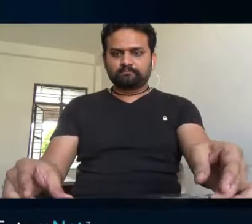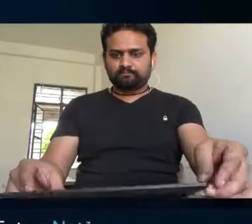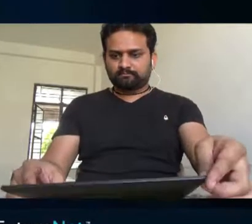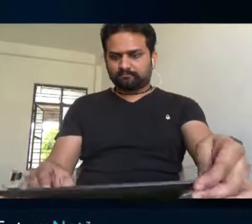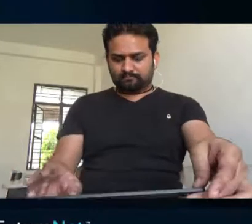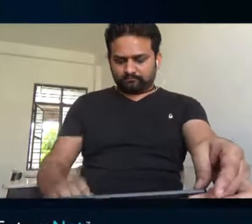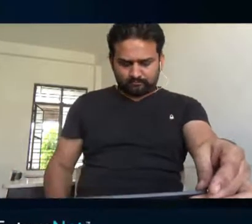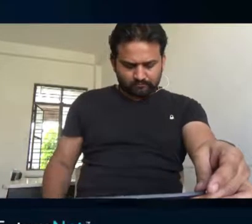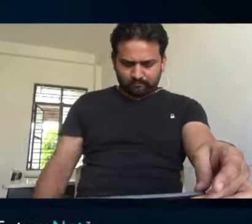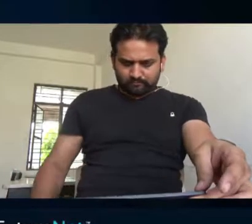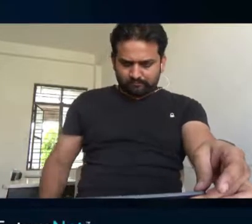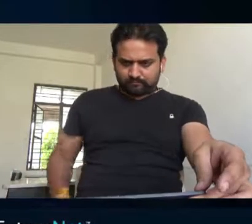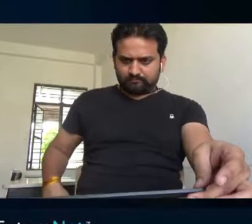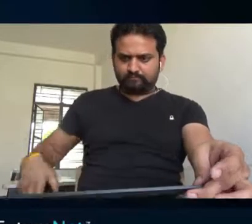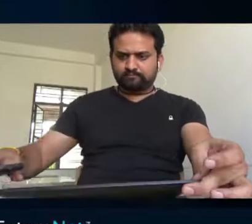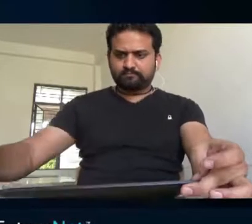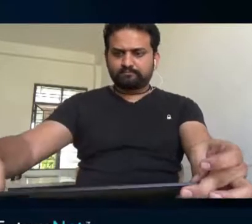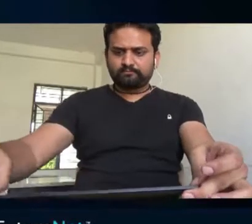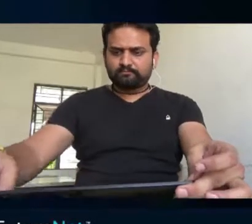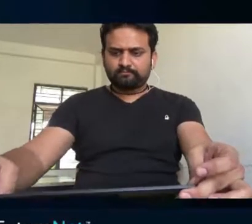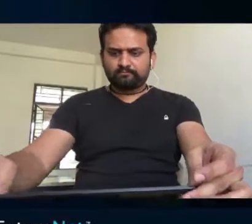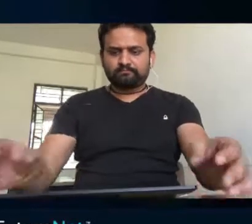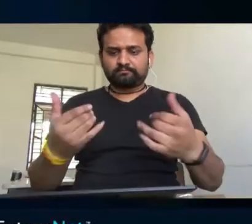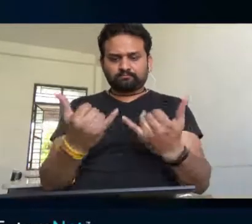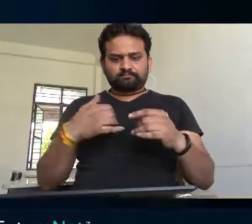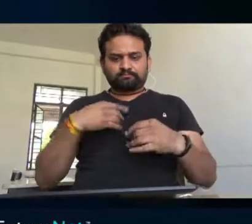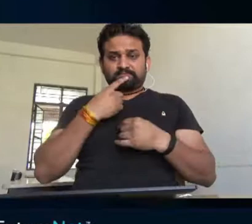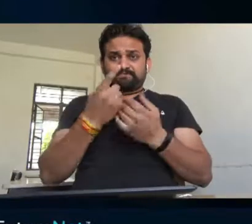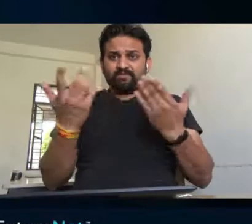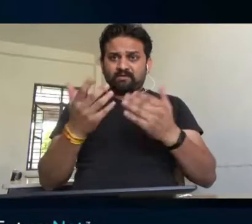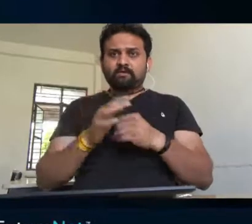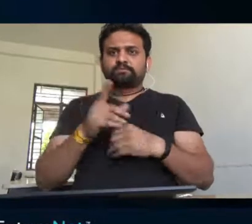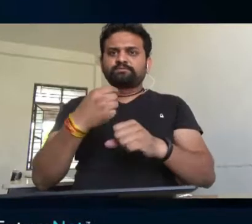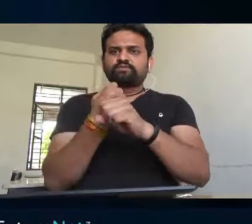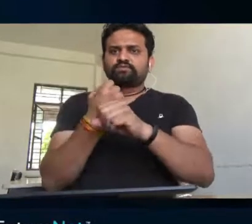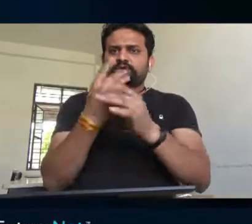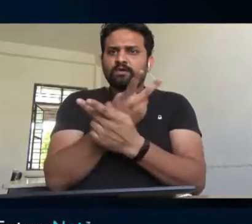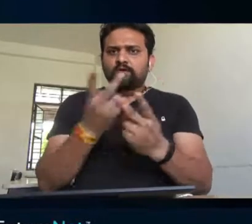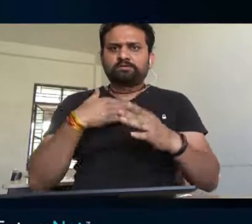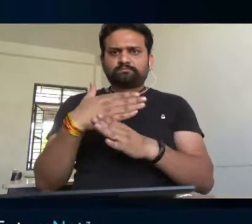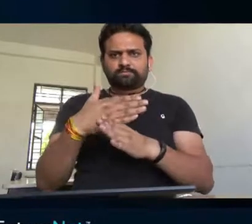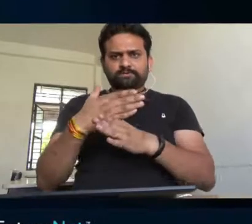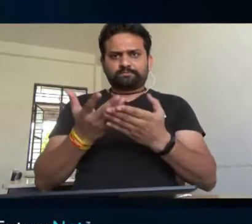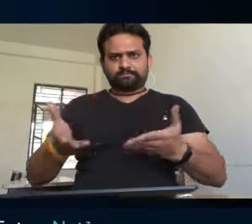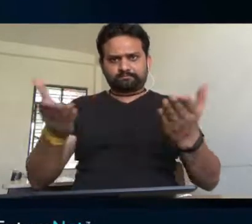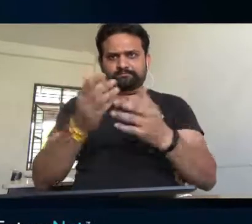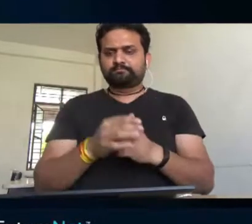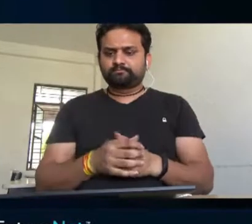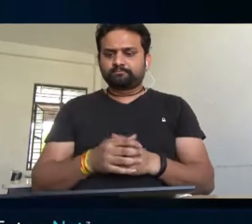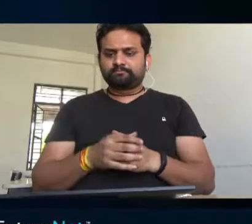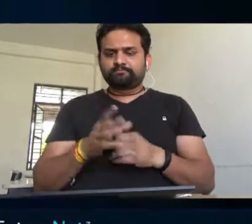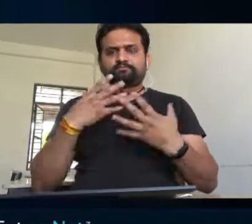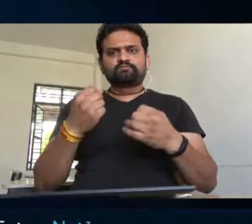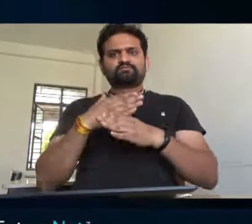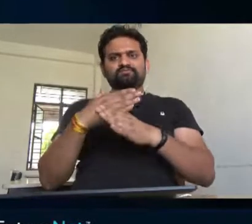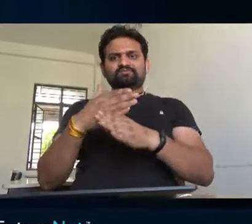information with others. Share this information with others. That's it. And that for now is okay for the